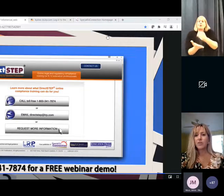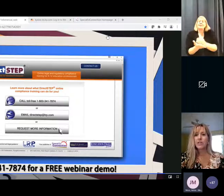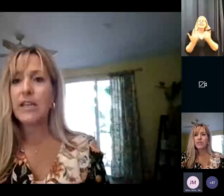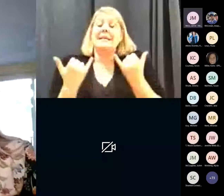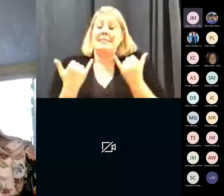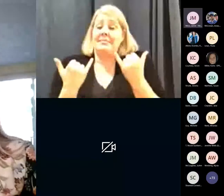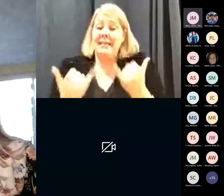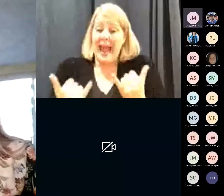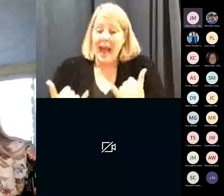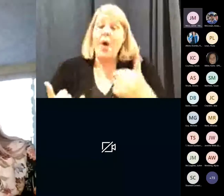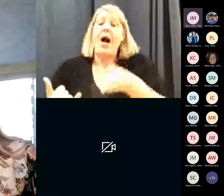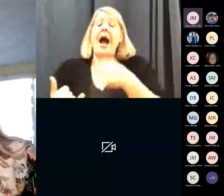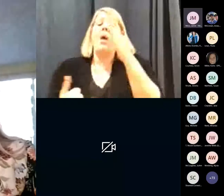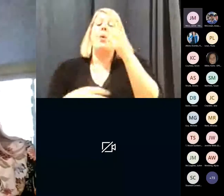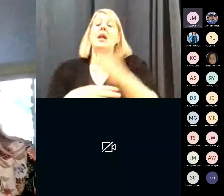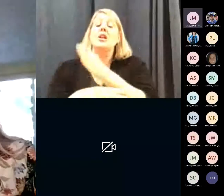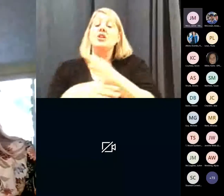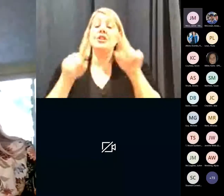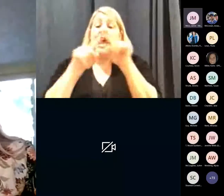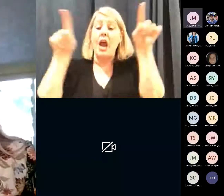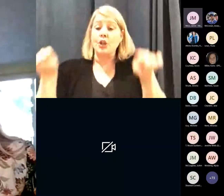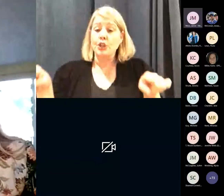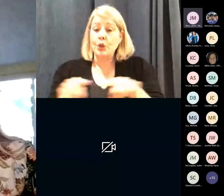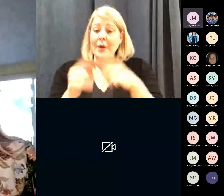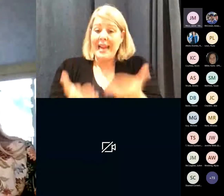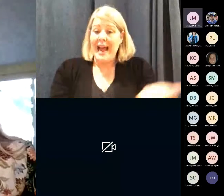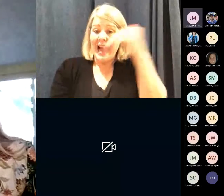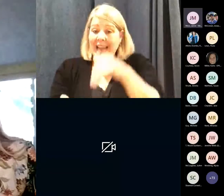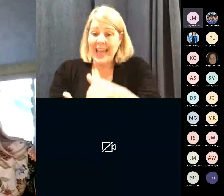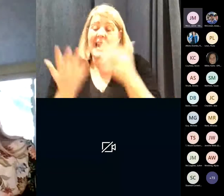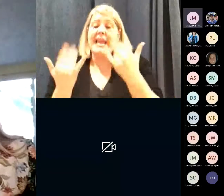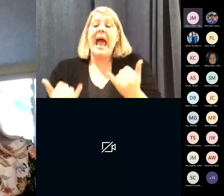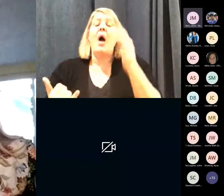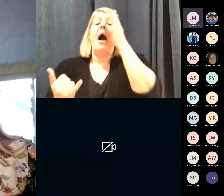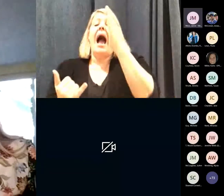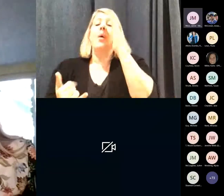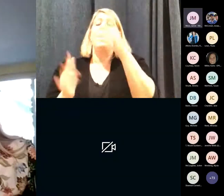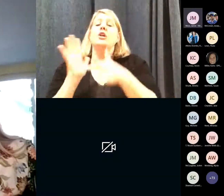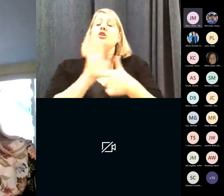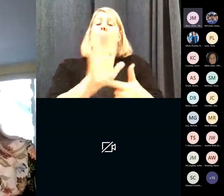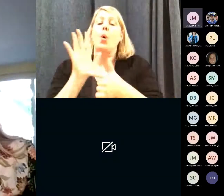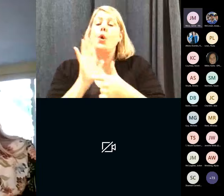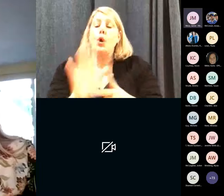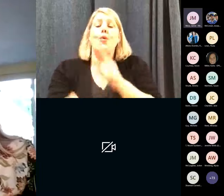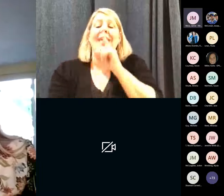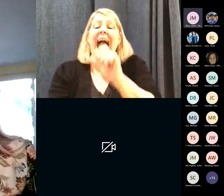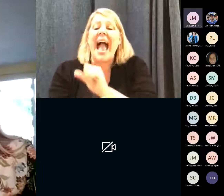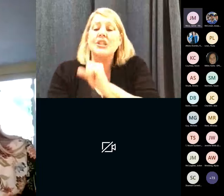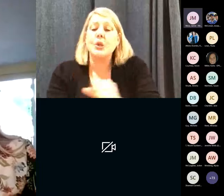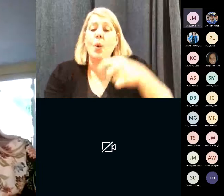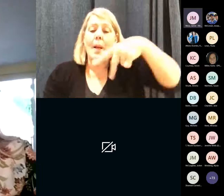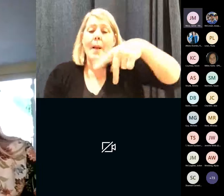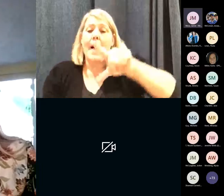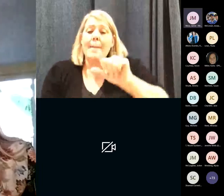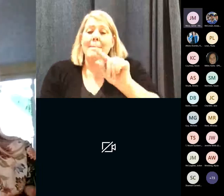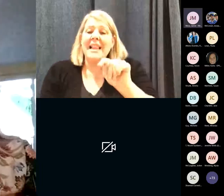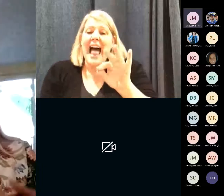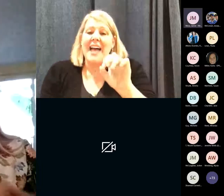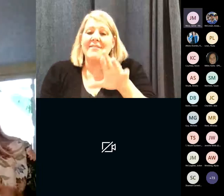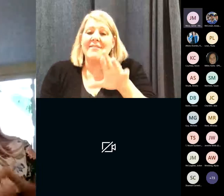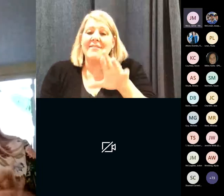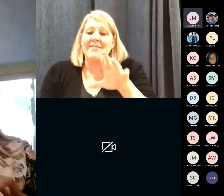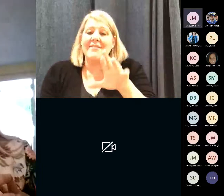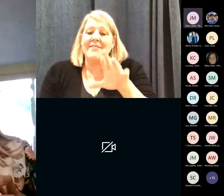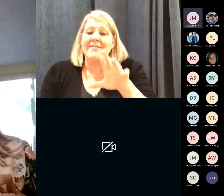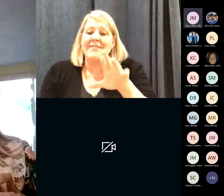to share my screen again, and I'm going to actually go to the platform itself. So what we did was when the State Department decided